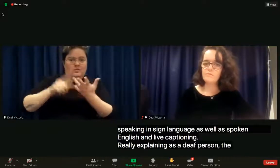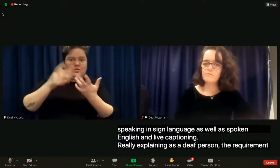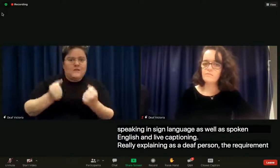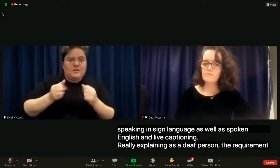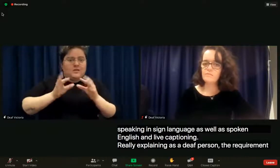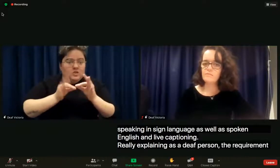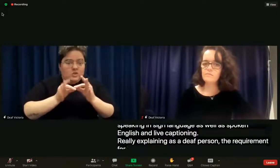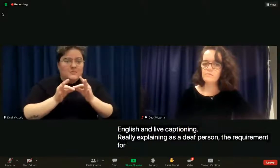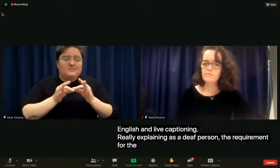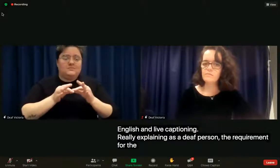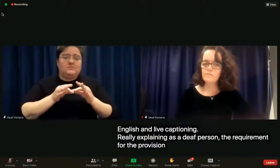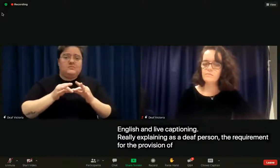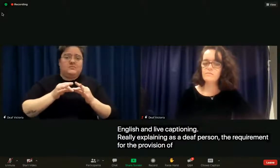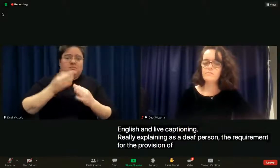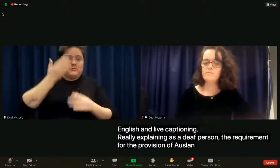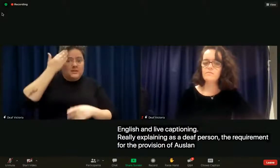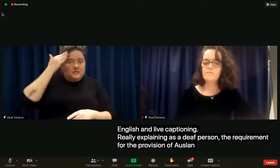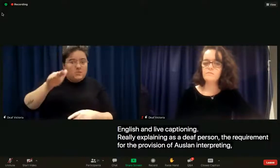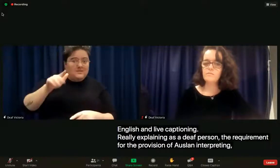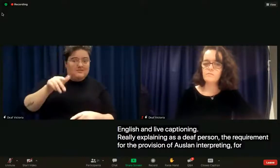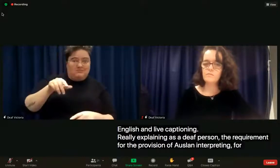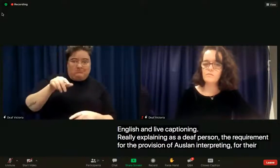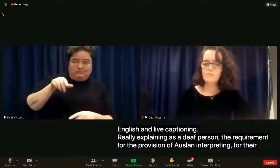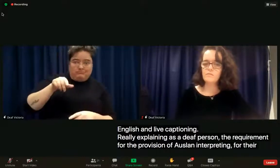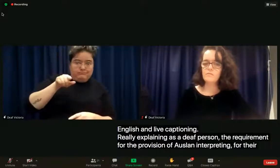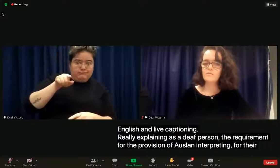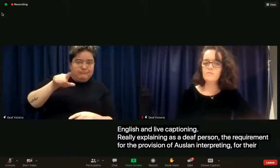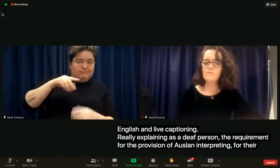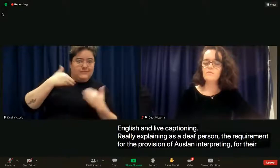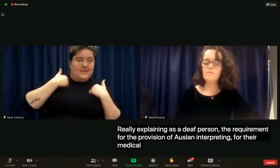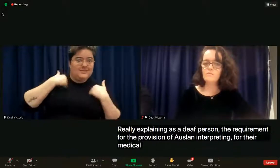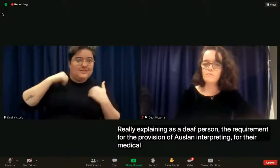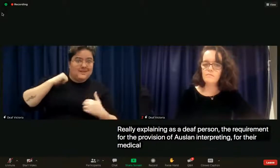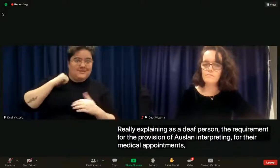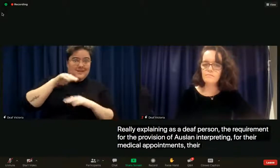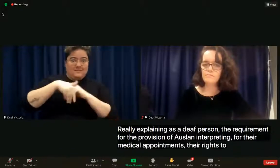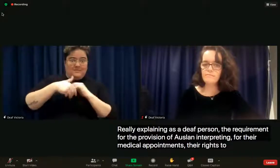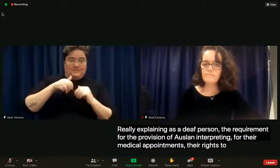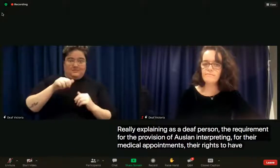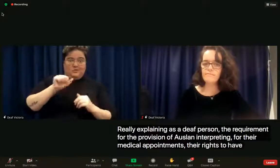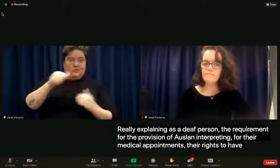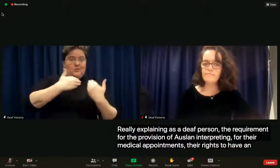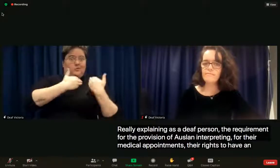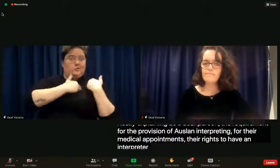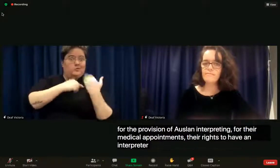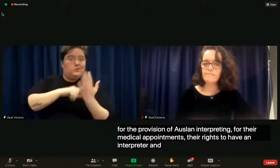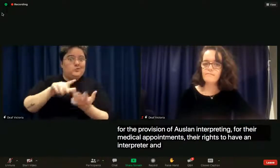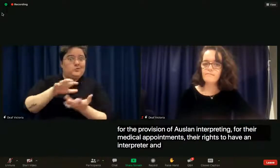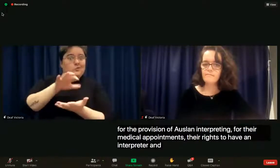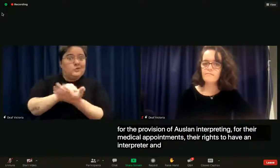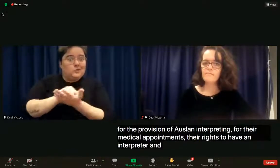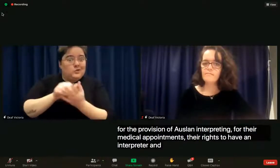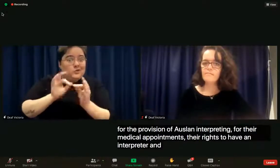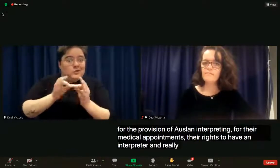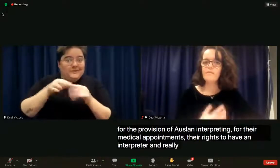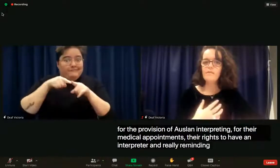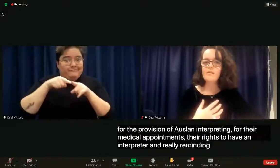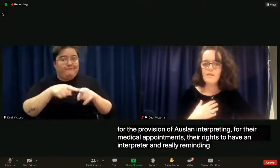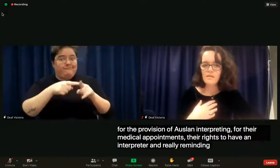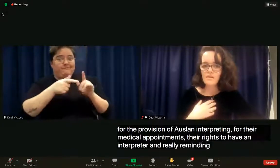medical appointments, their rights to have an interpreter, and just really reminding those healthcare professionals and the staff members that it is their responsibility to